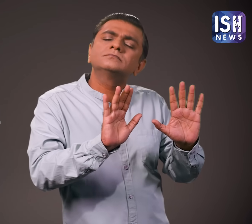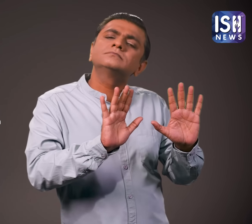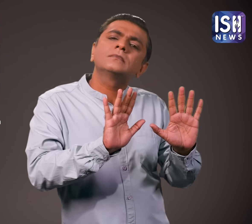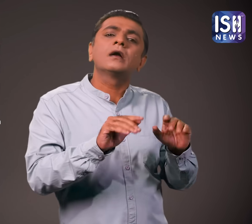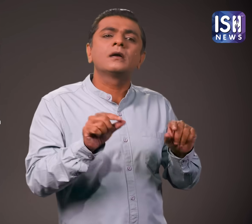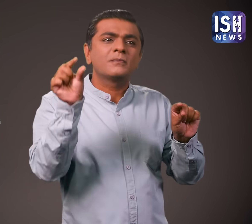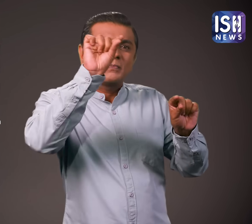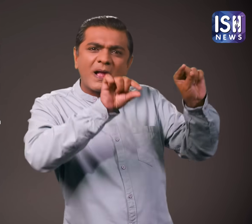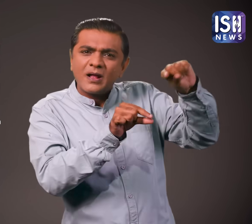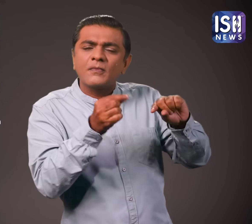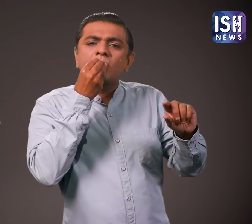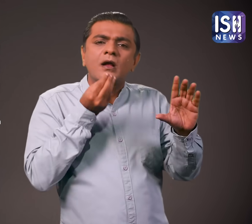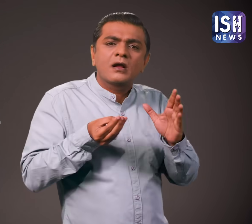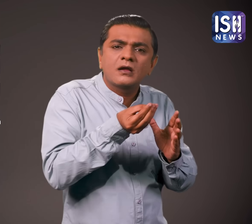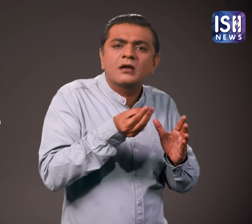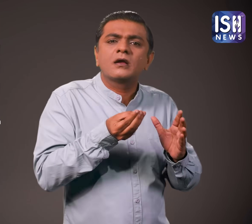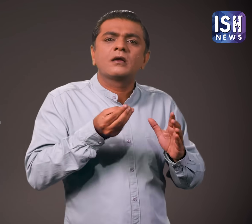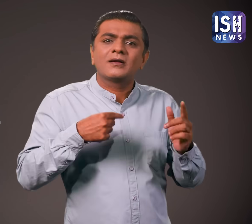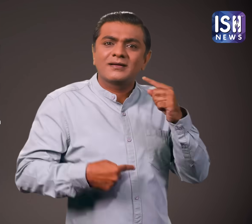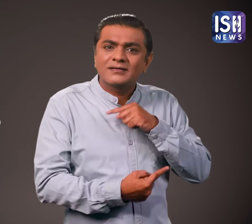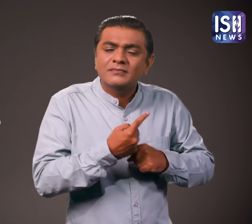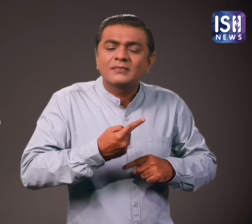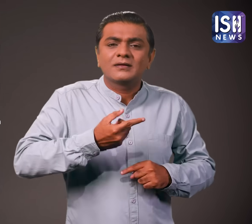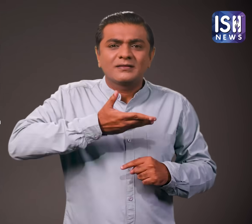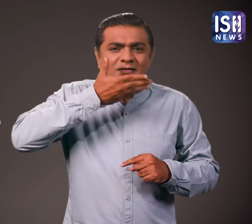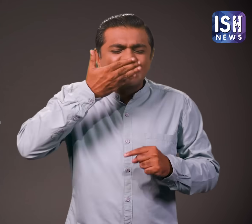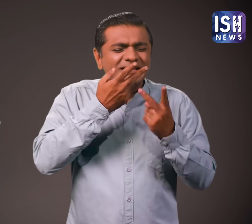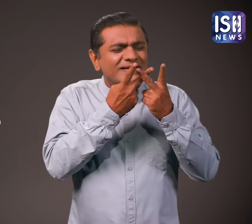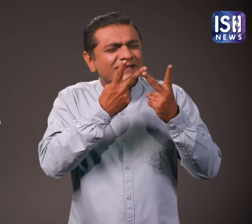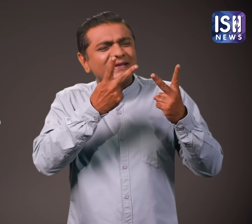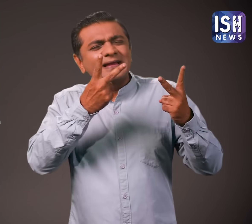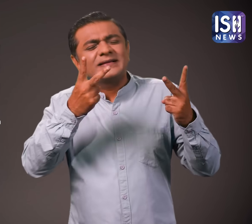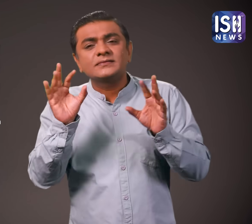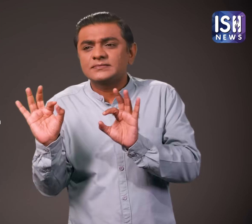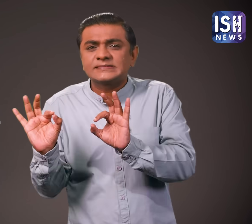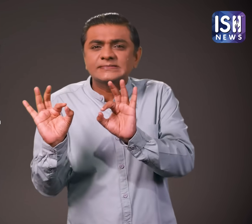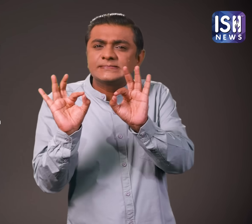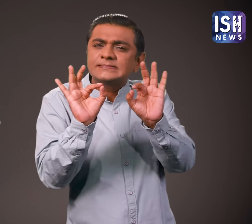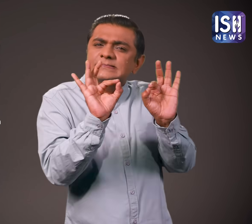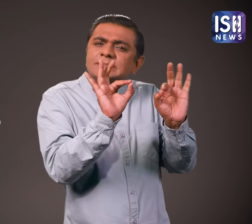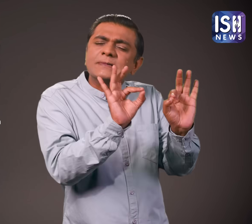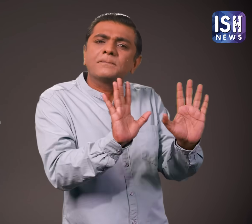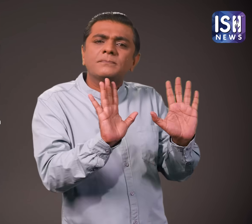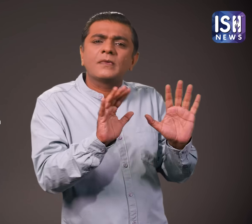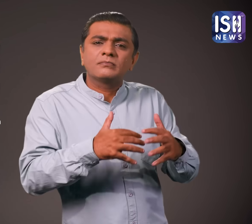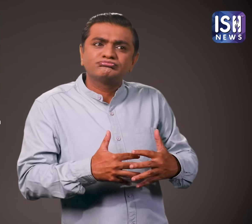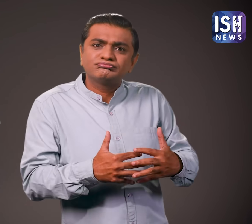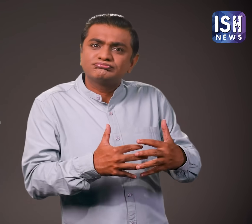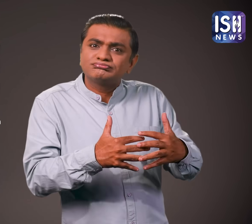It received nourishment through tubes and breathed in the same way as a real baby. They were successful